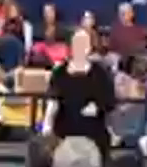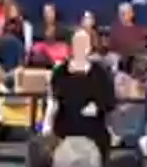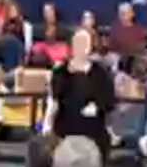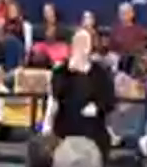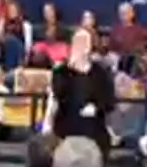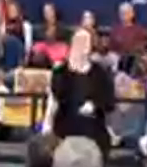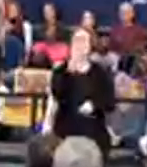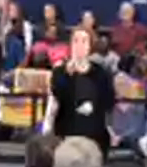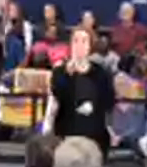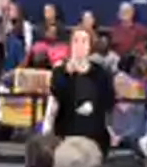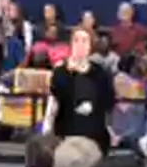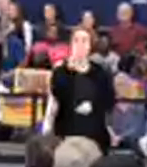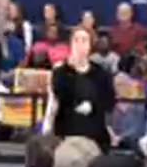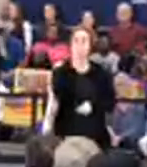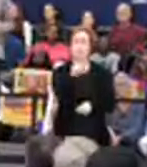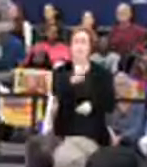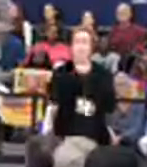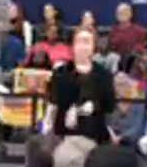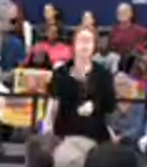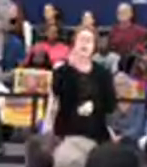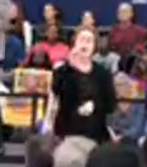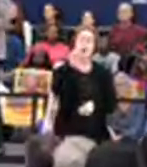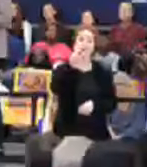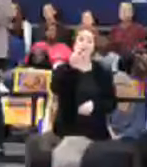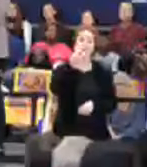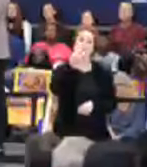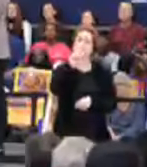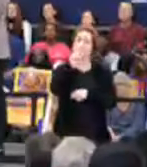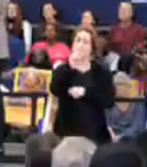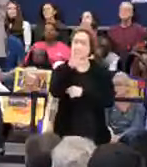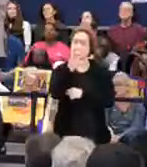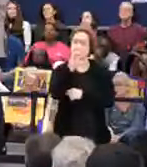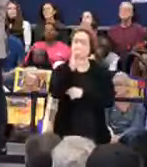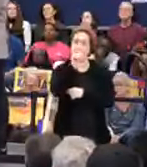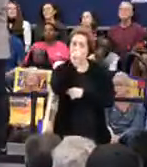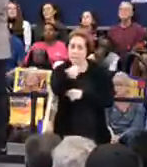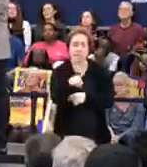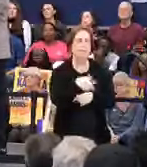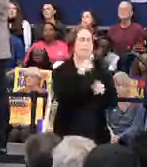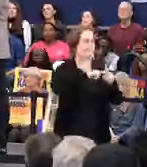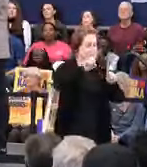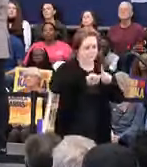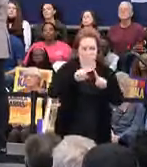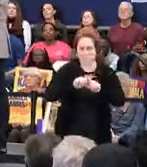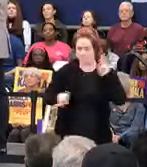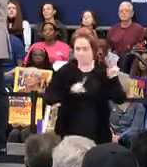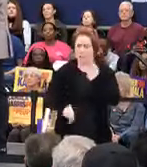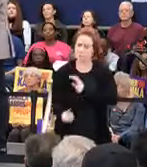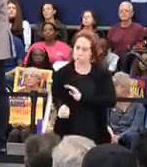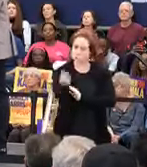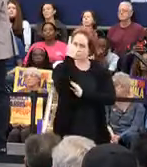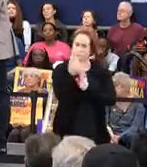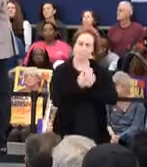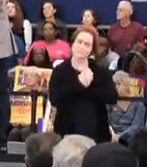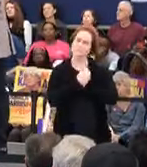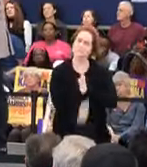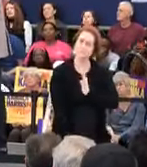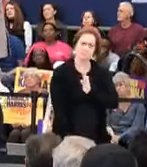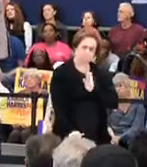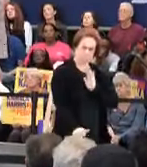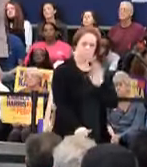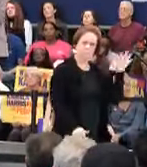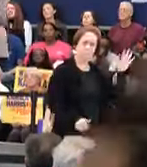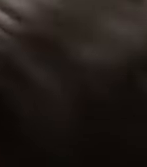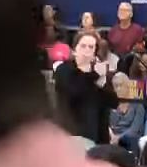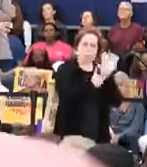Charles Hamilton Houston and Constance Baker Motley and those individuals who understood the skill of the profession of law